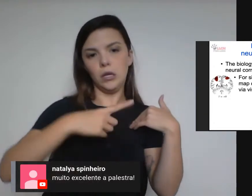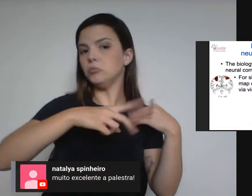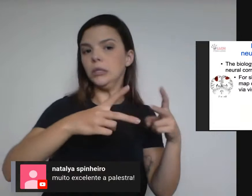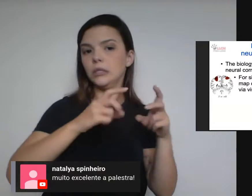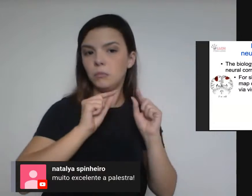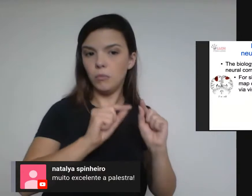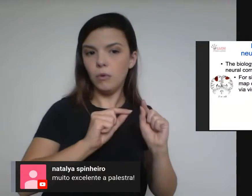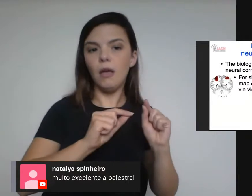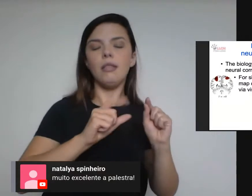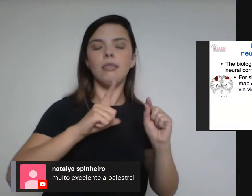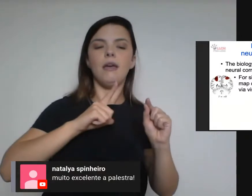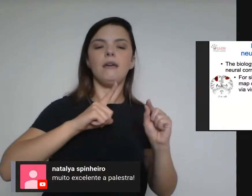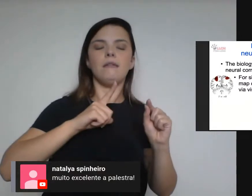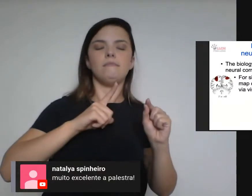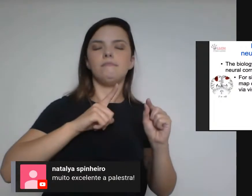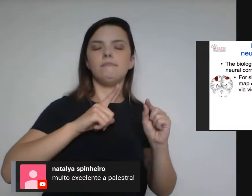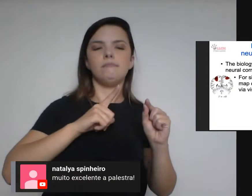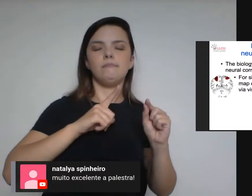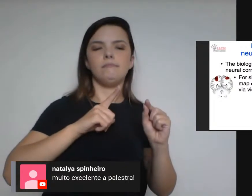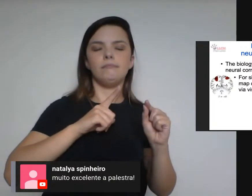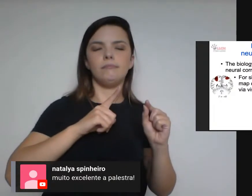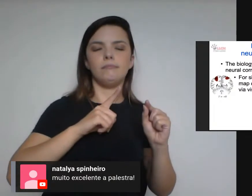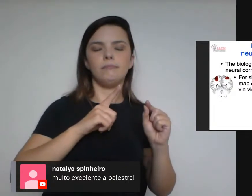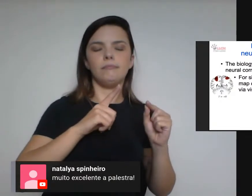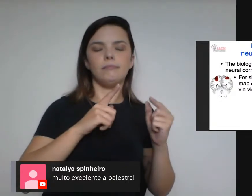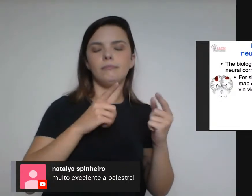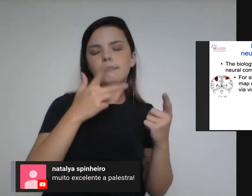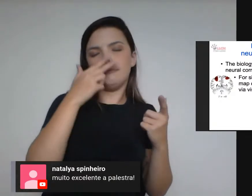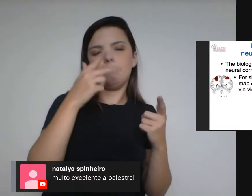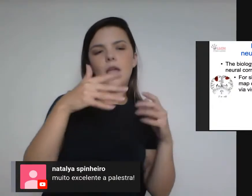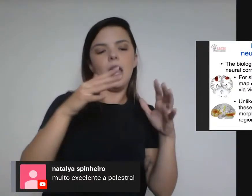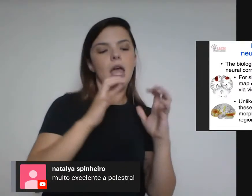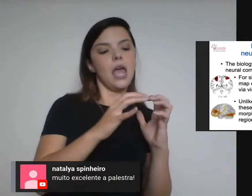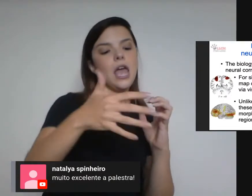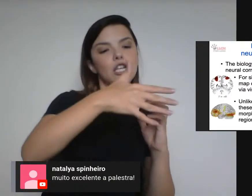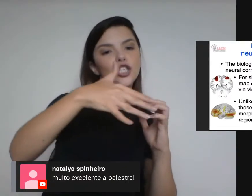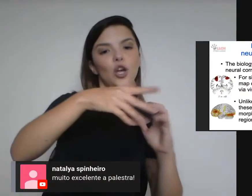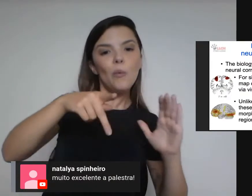not a computation that has to be done for spoken languages.